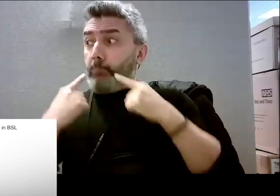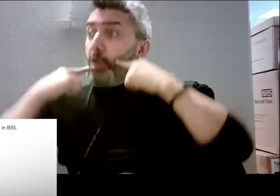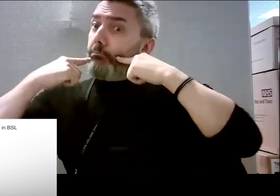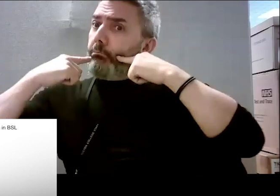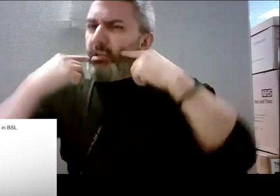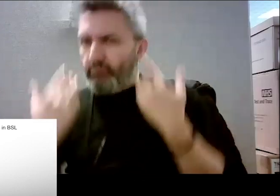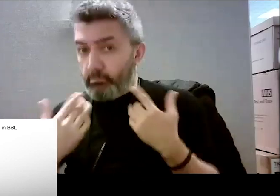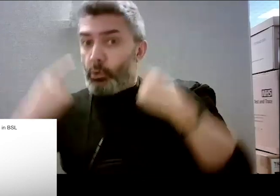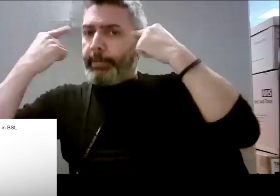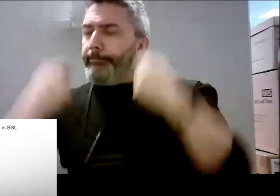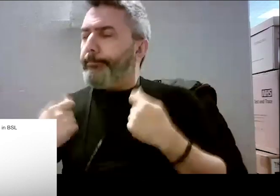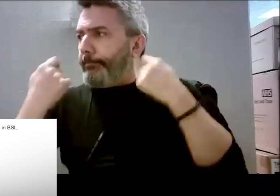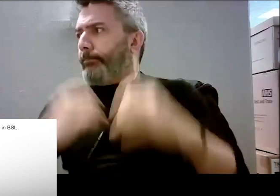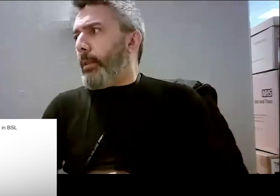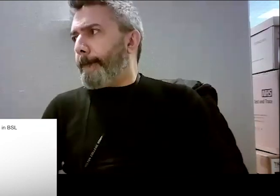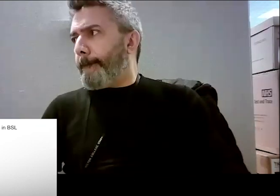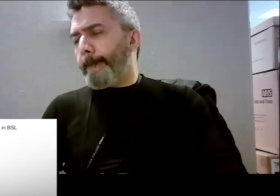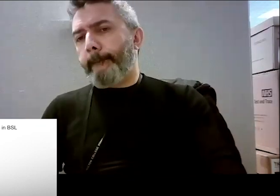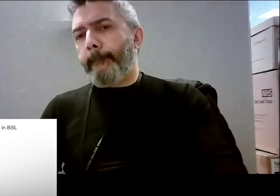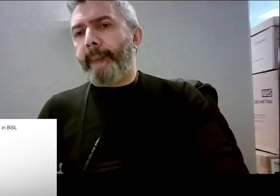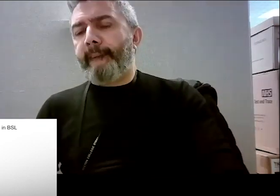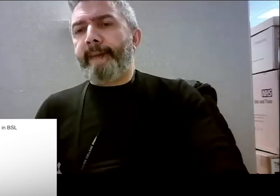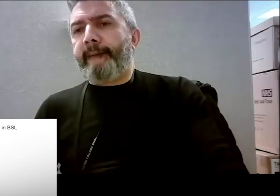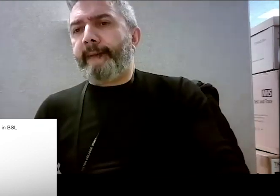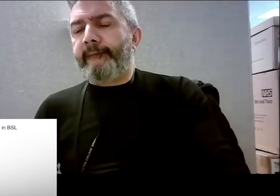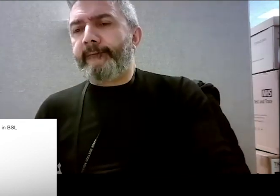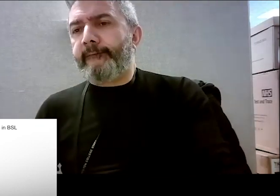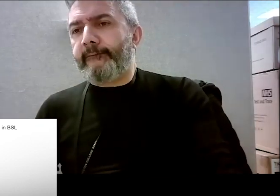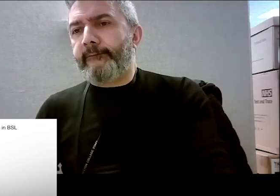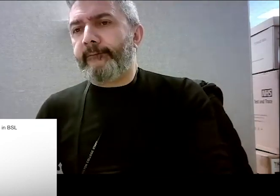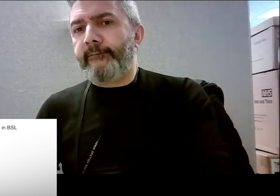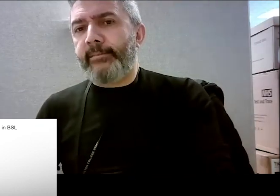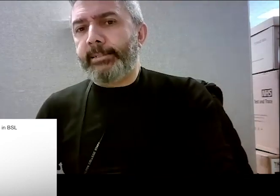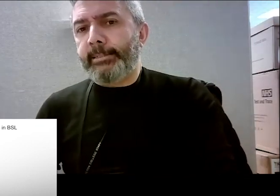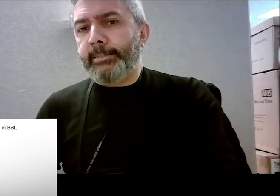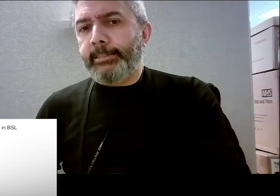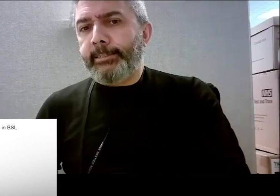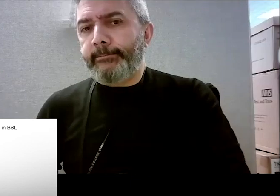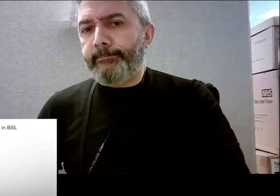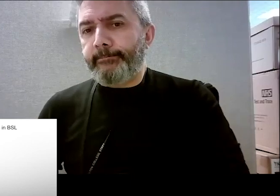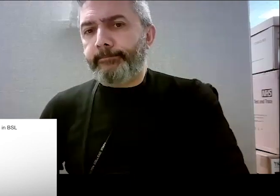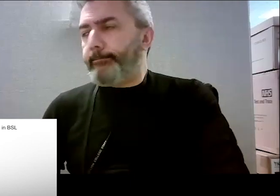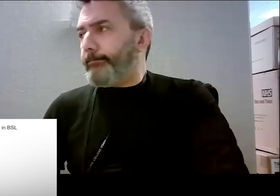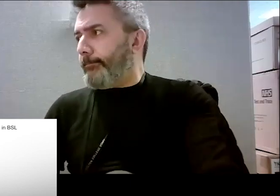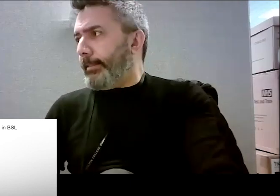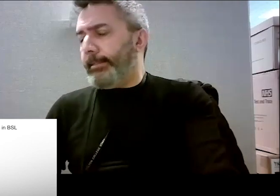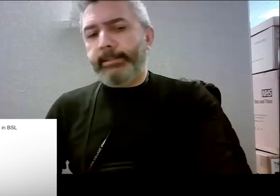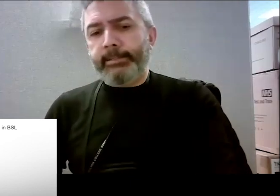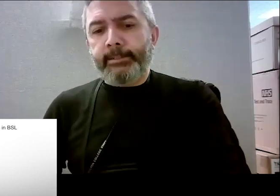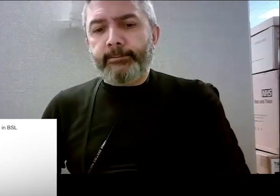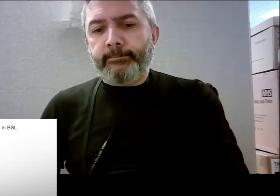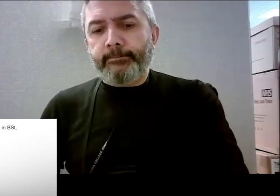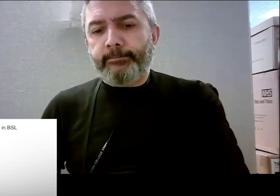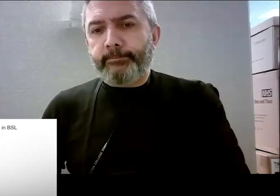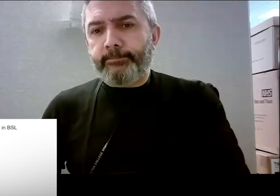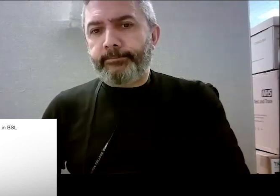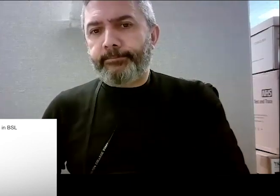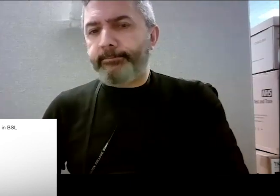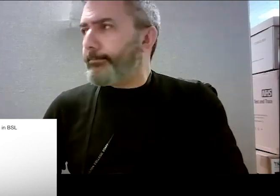Okay. So if you're not strong, you have to kind of collapse on yourself a little bit to show the difference between you sitting up straight, being